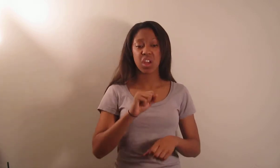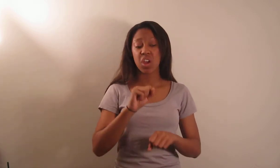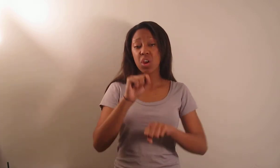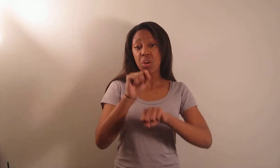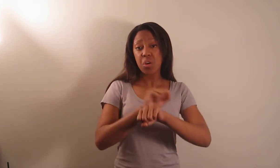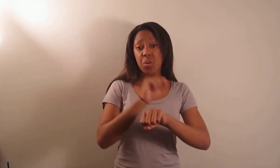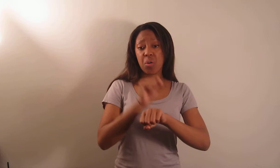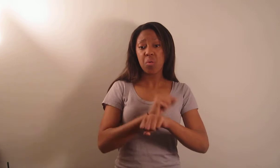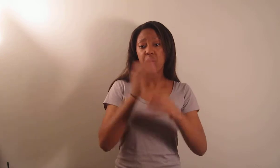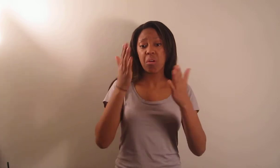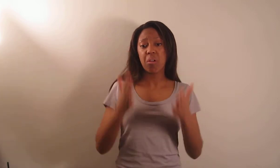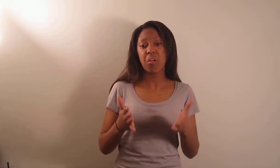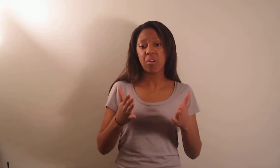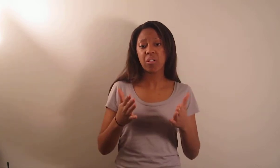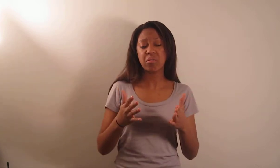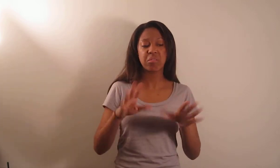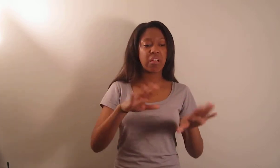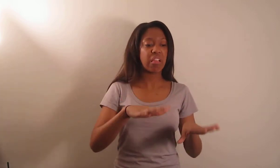tens, scores,